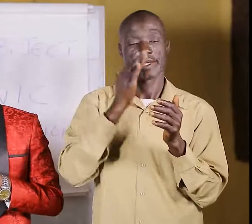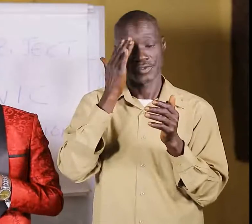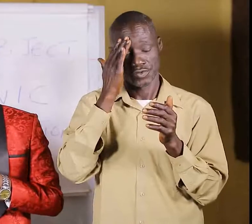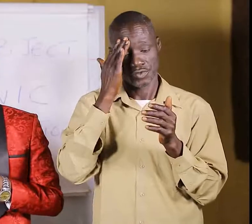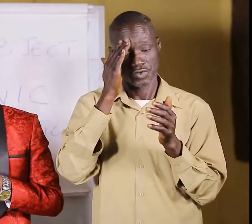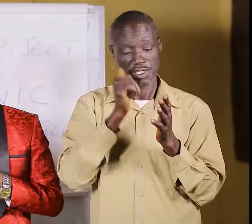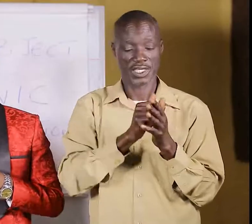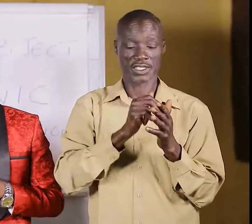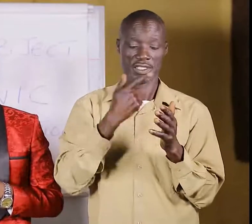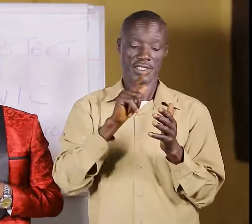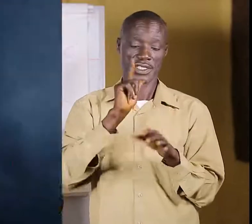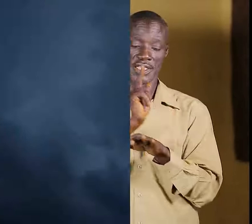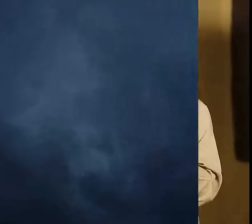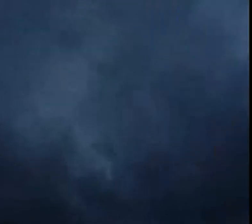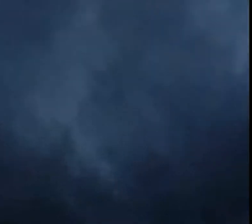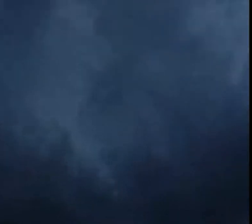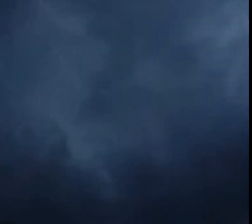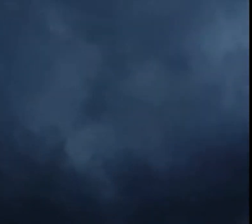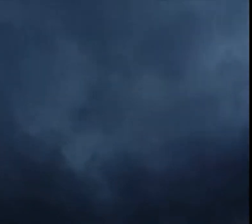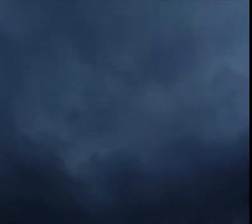will never be in vain.